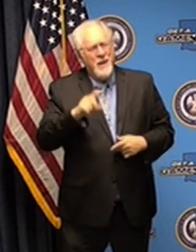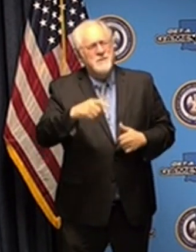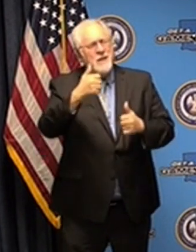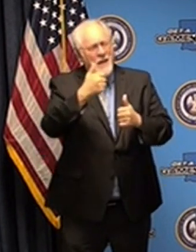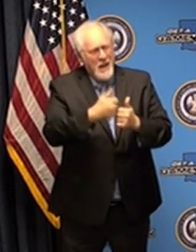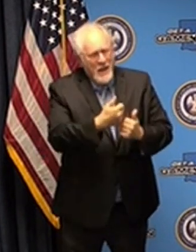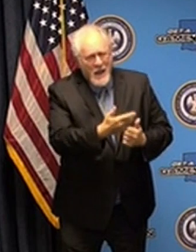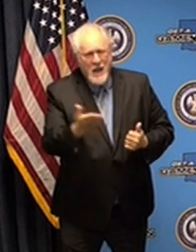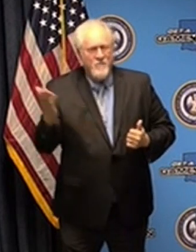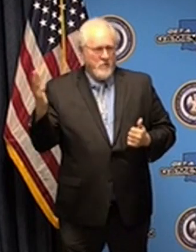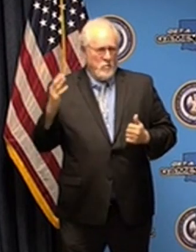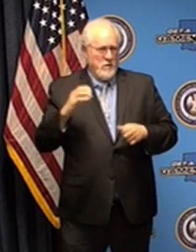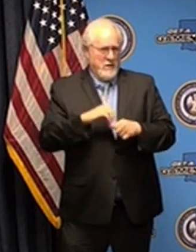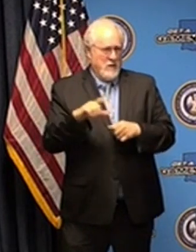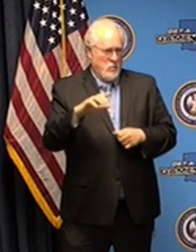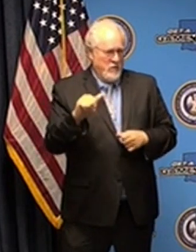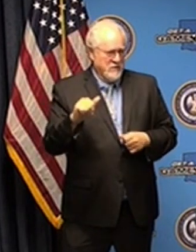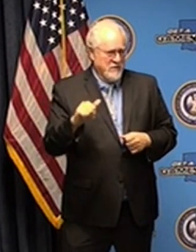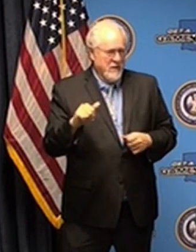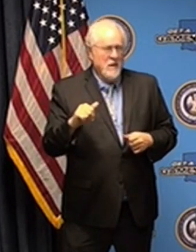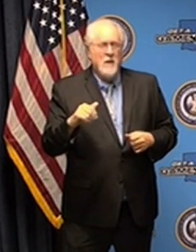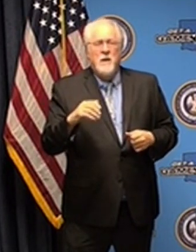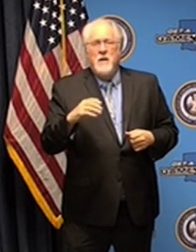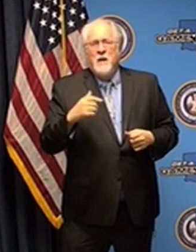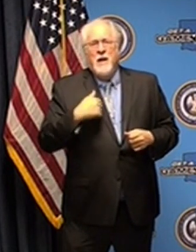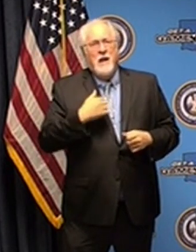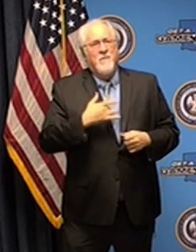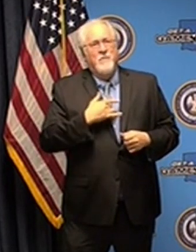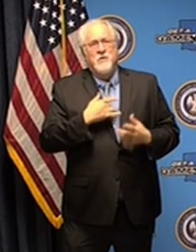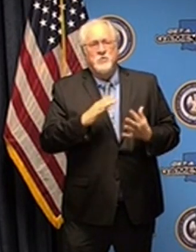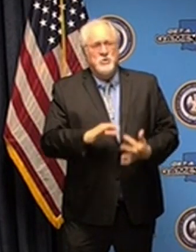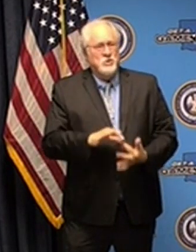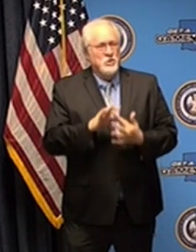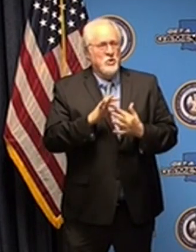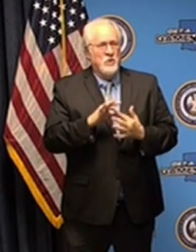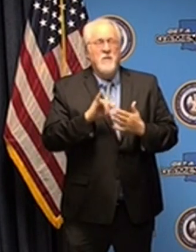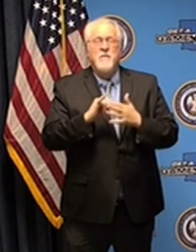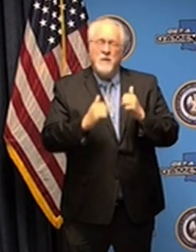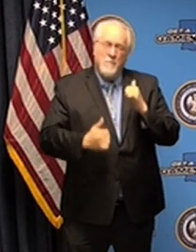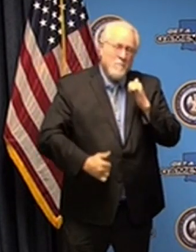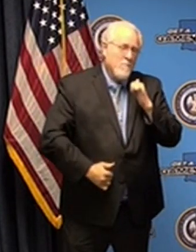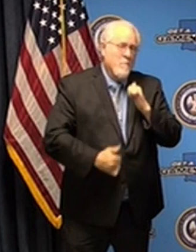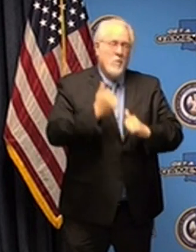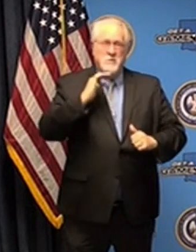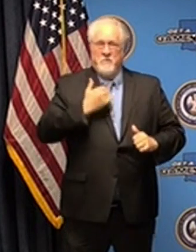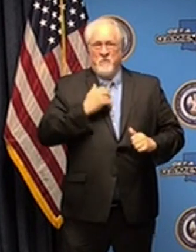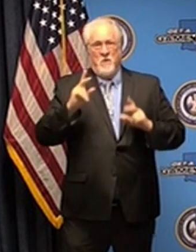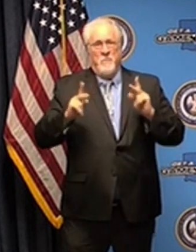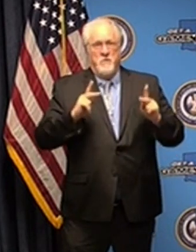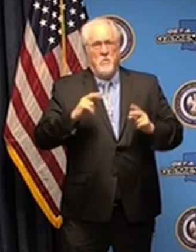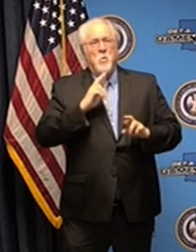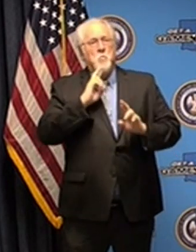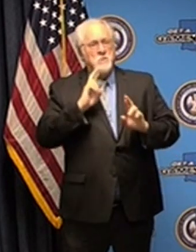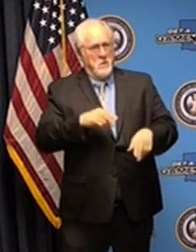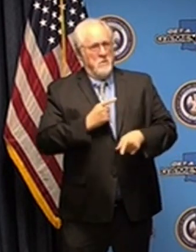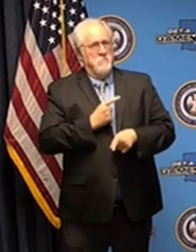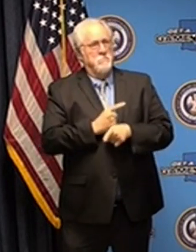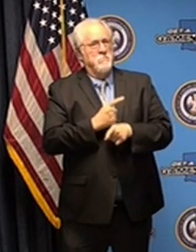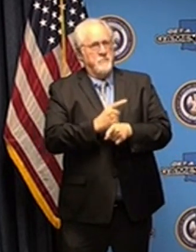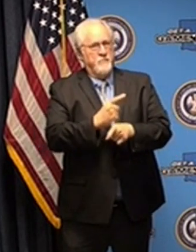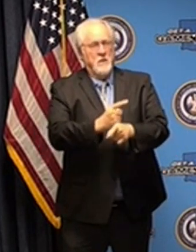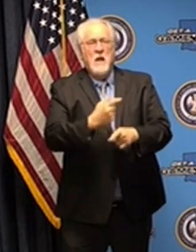asking everybody across the state of Louisiana, and I feel certain that the vast majority of our public is responding